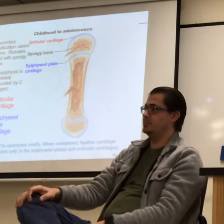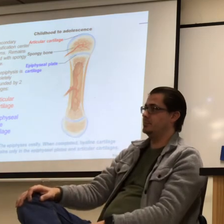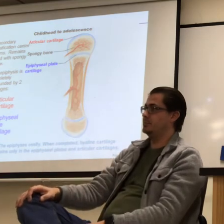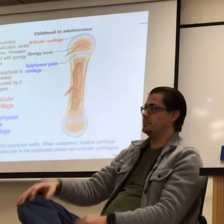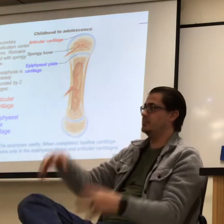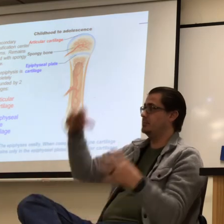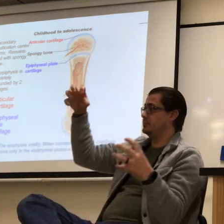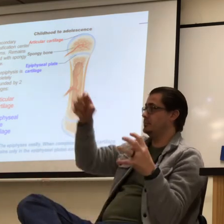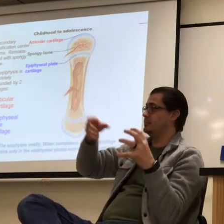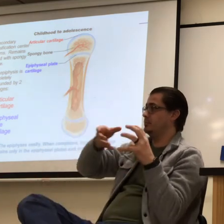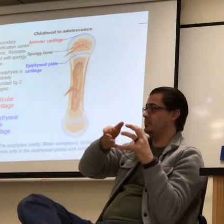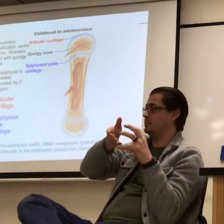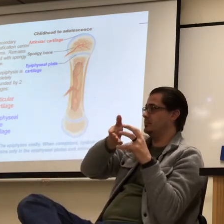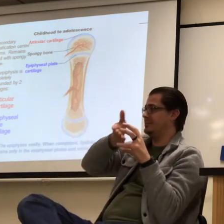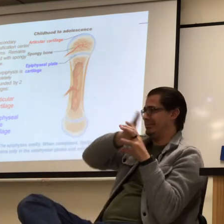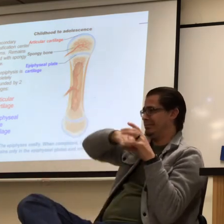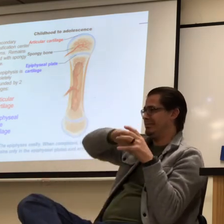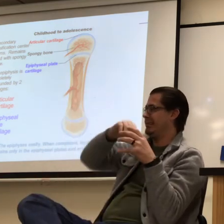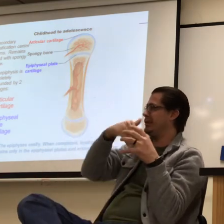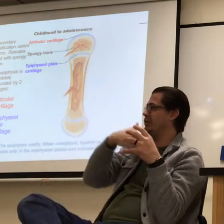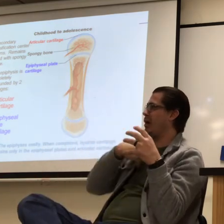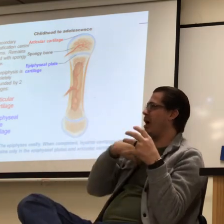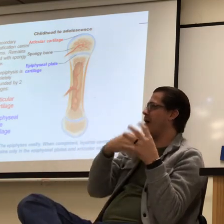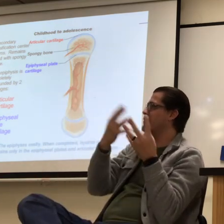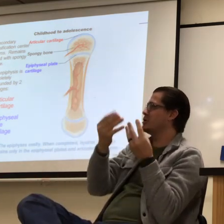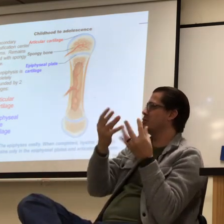you have spongy bone.